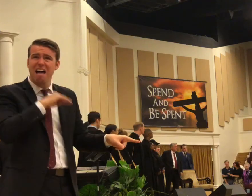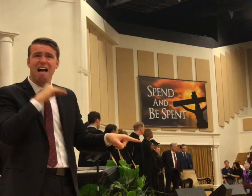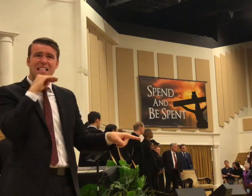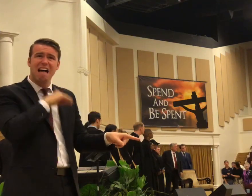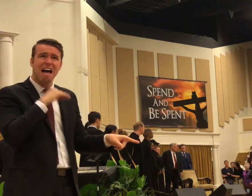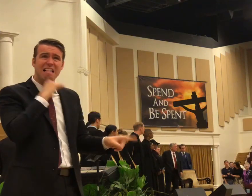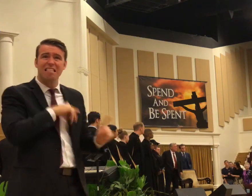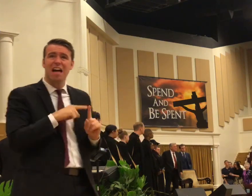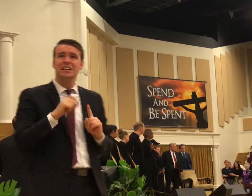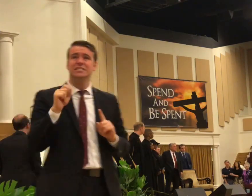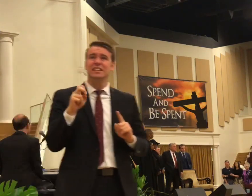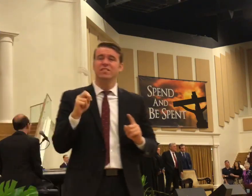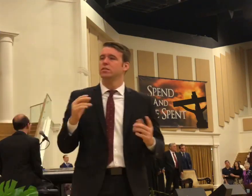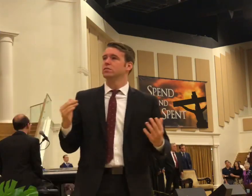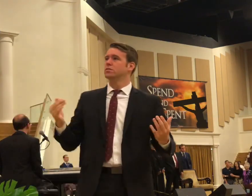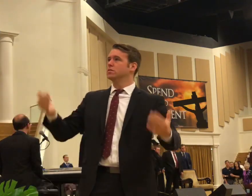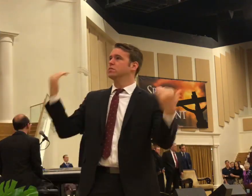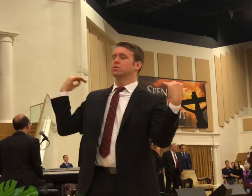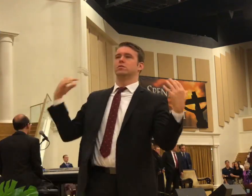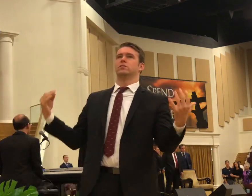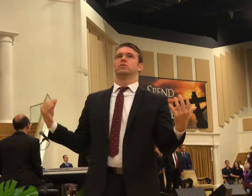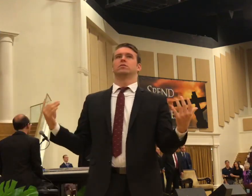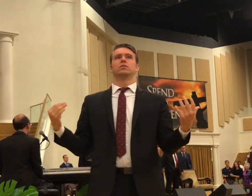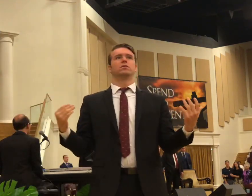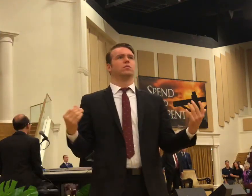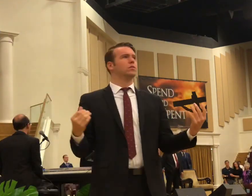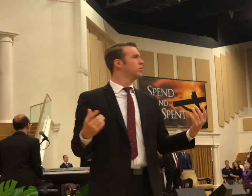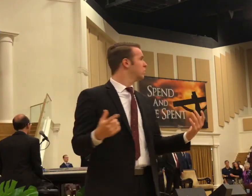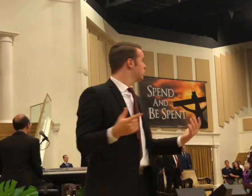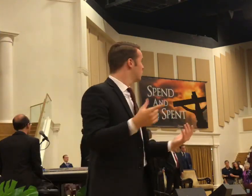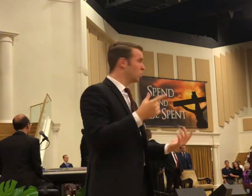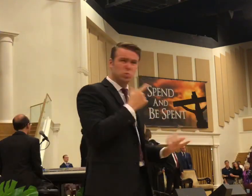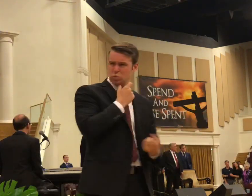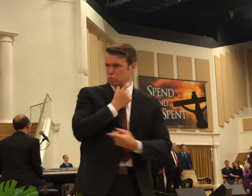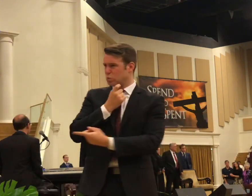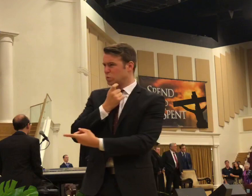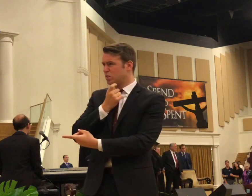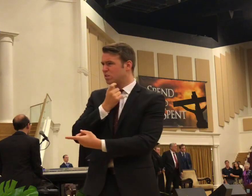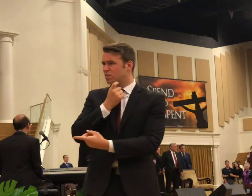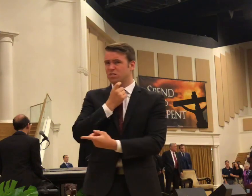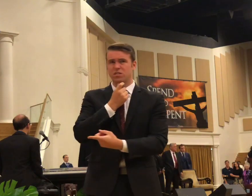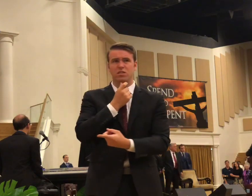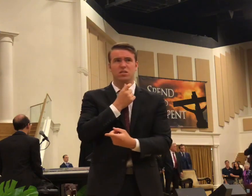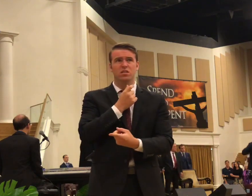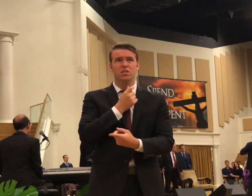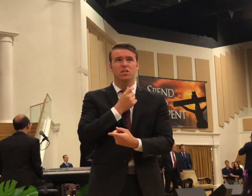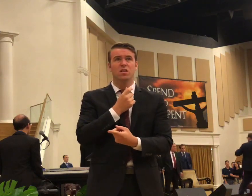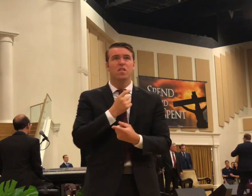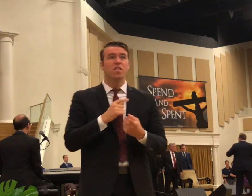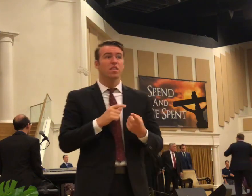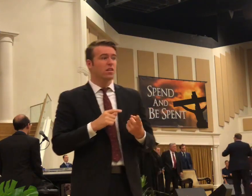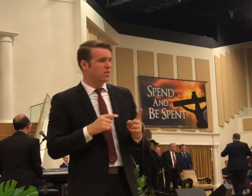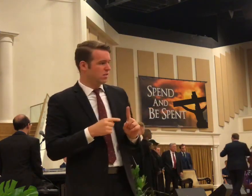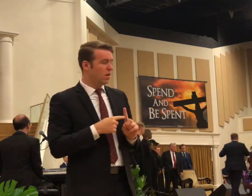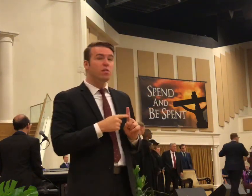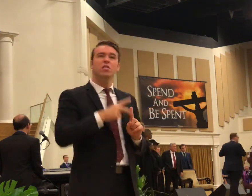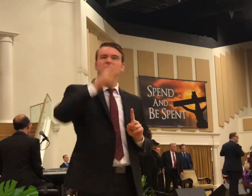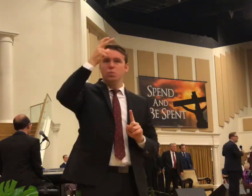lie. He was like, "Who in the?" Comes back, and the demonic